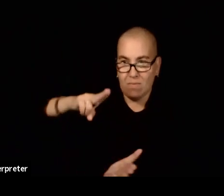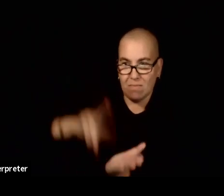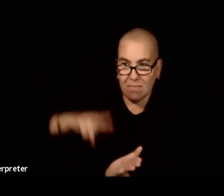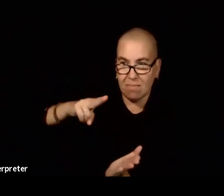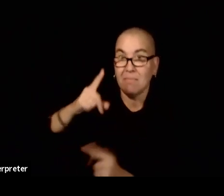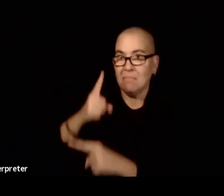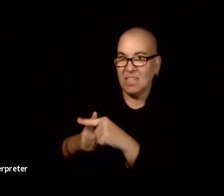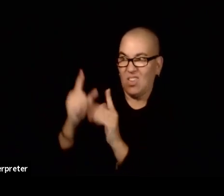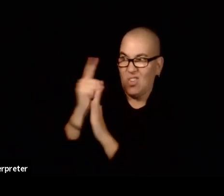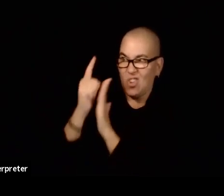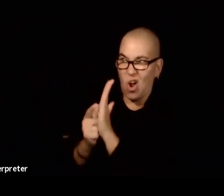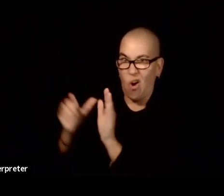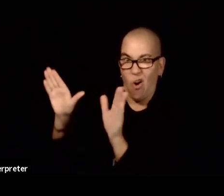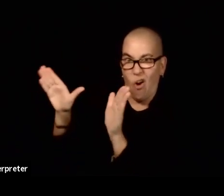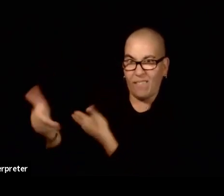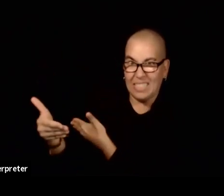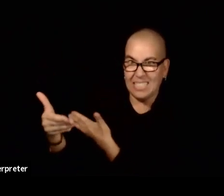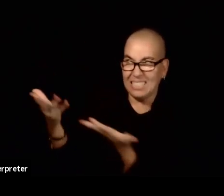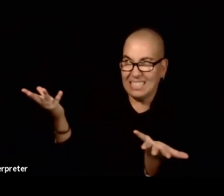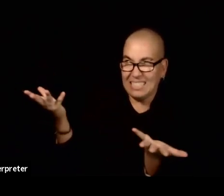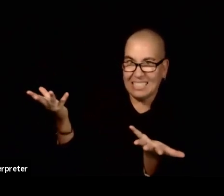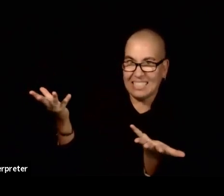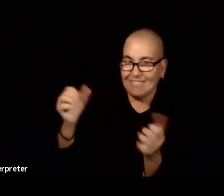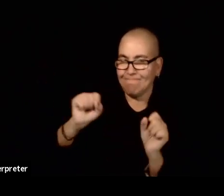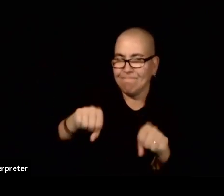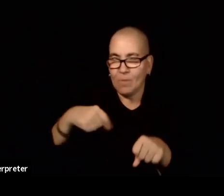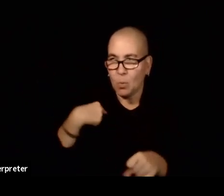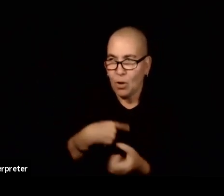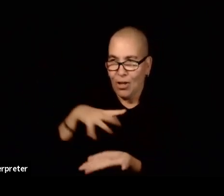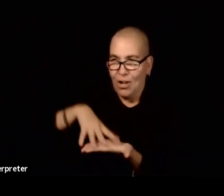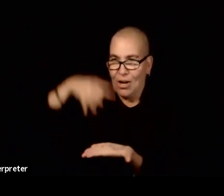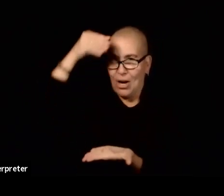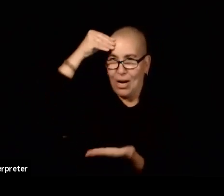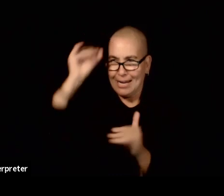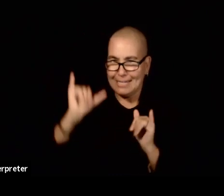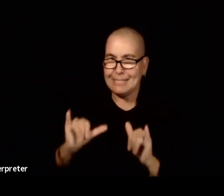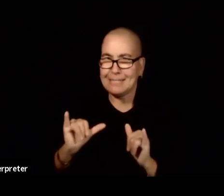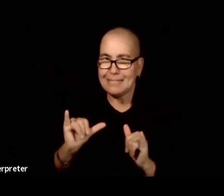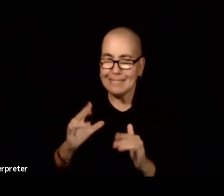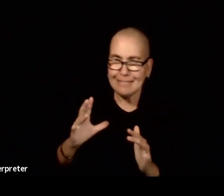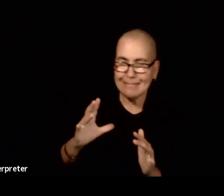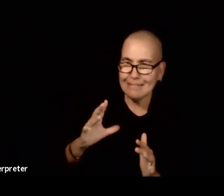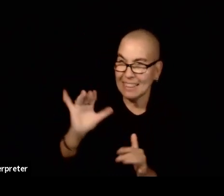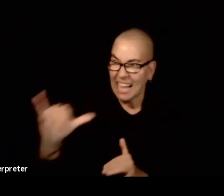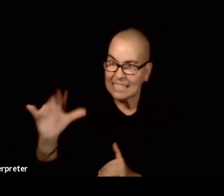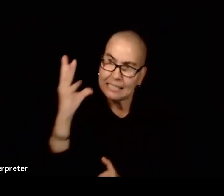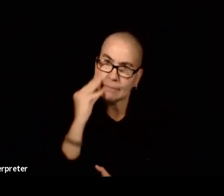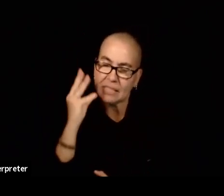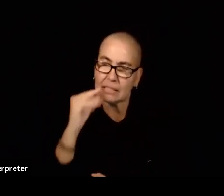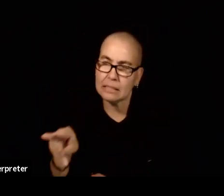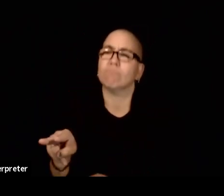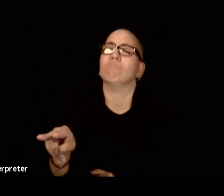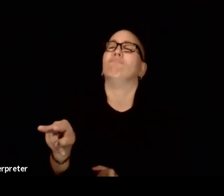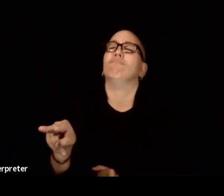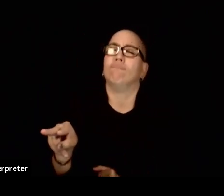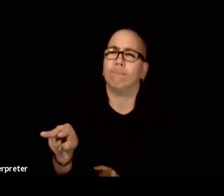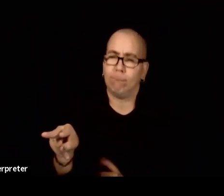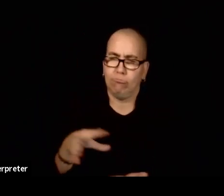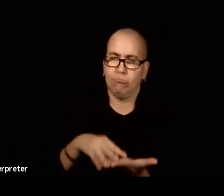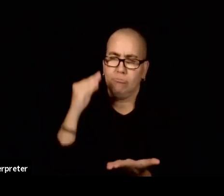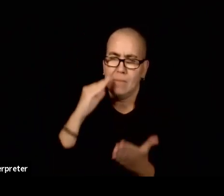to learn from all of these experiences, and to the extent we need to have